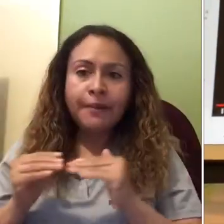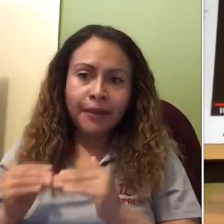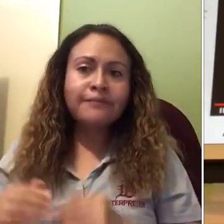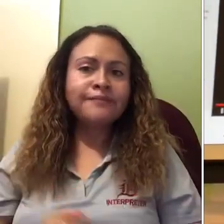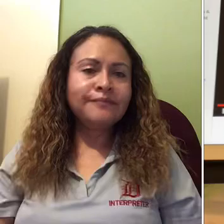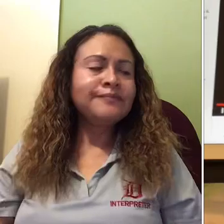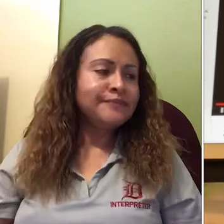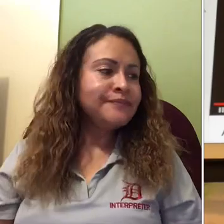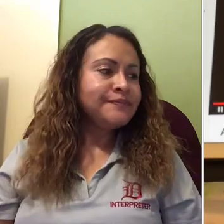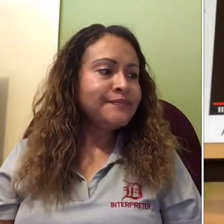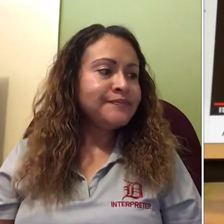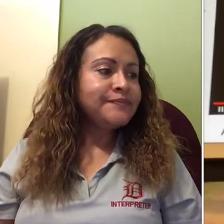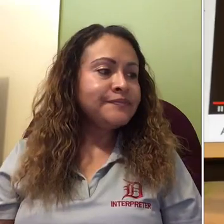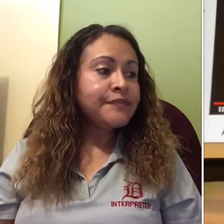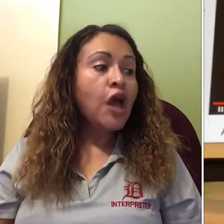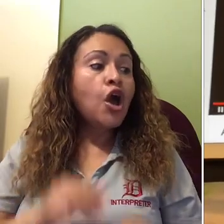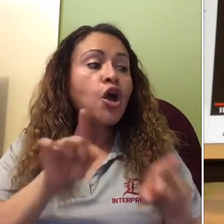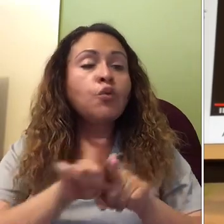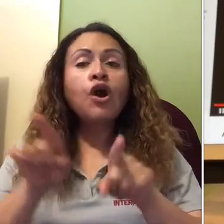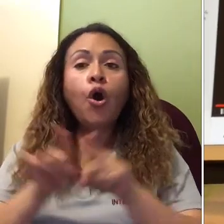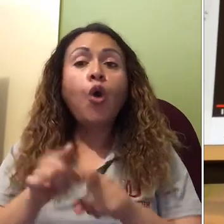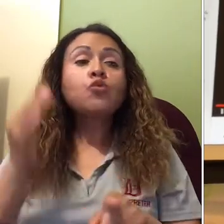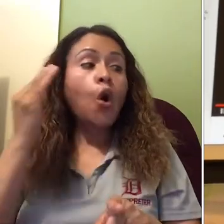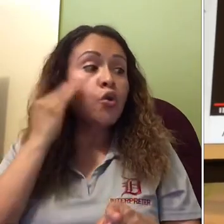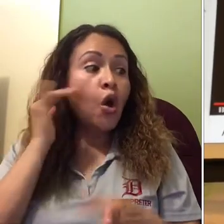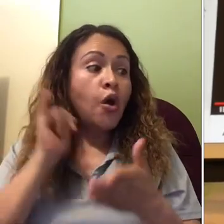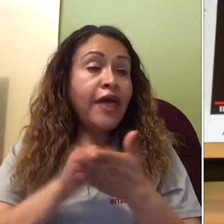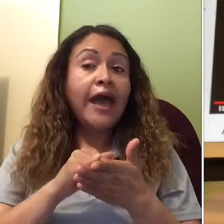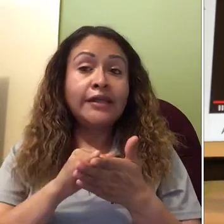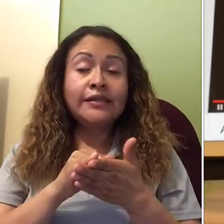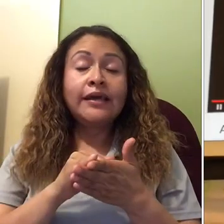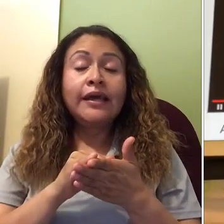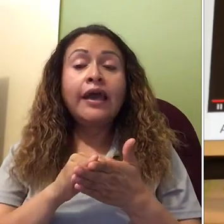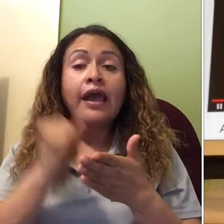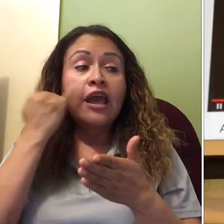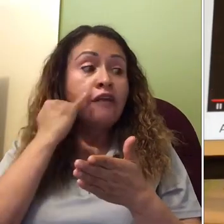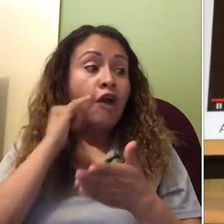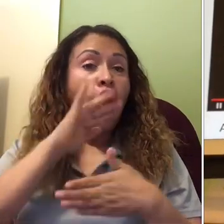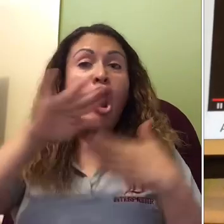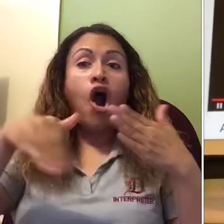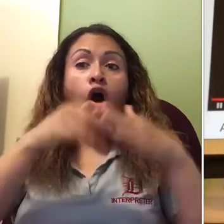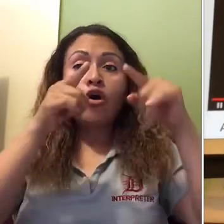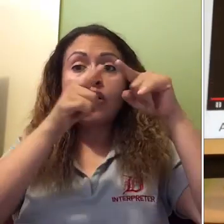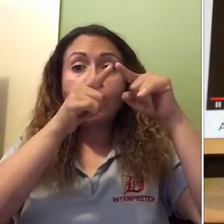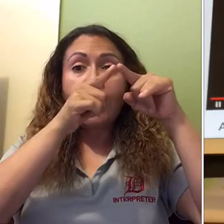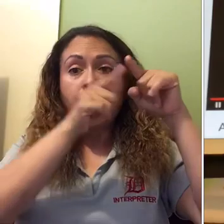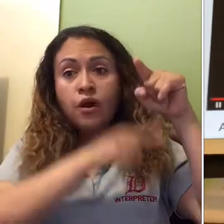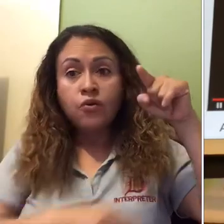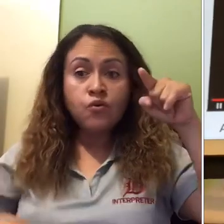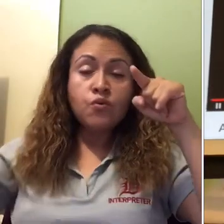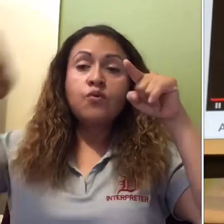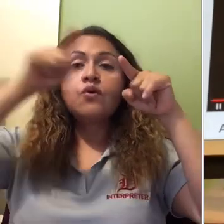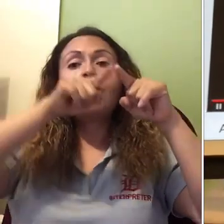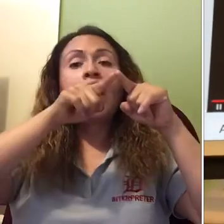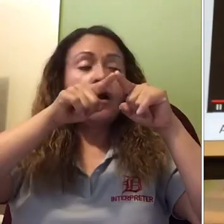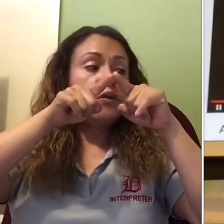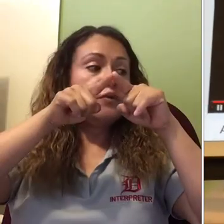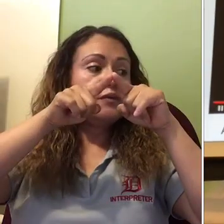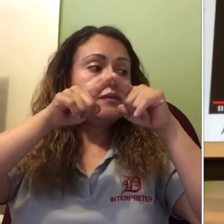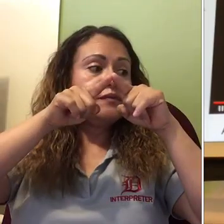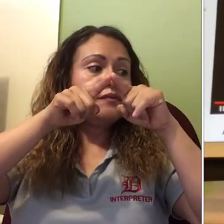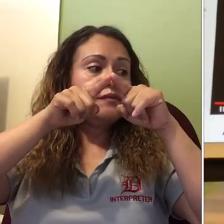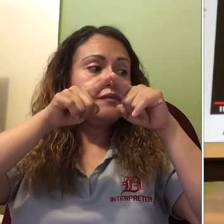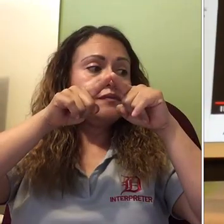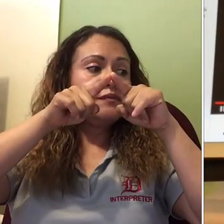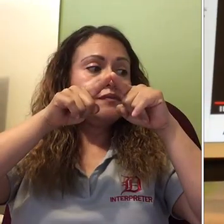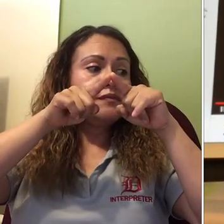which is equal to that length. We also know that if we go all the way around the circle, if we go all the way around a circle like